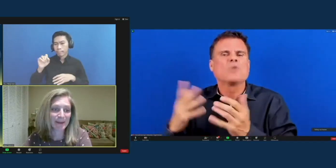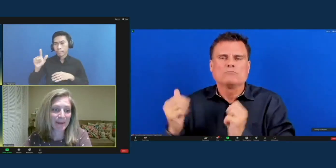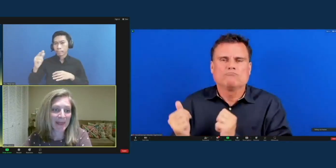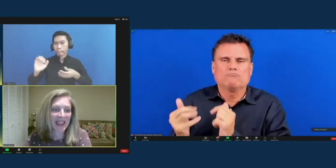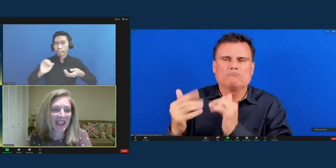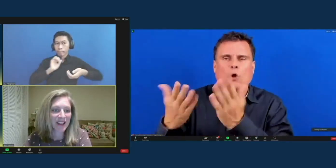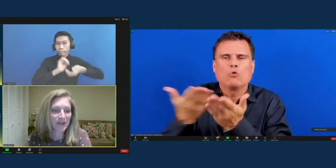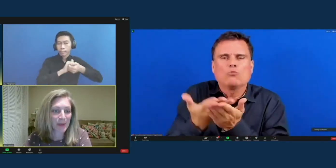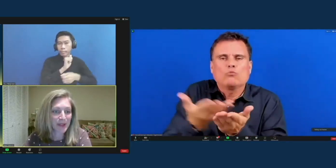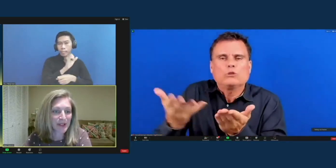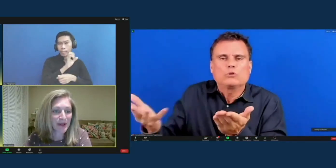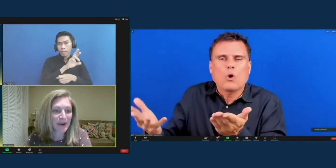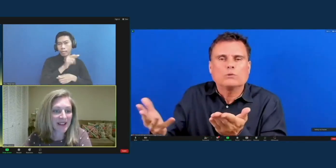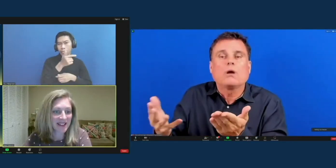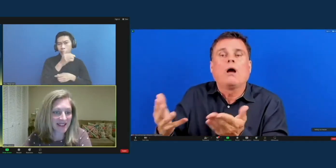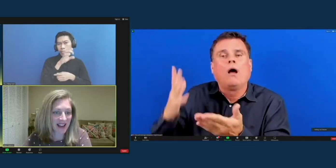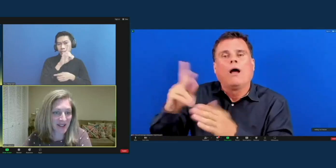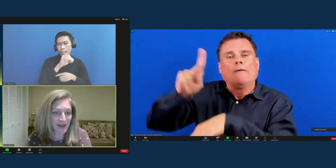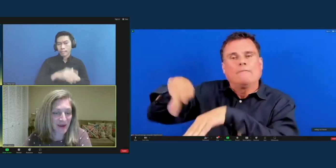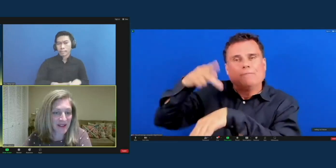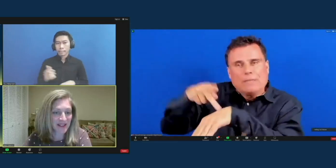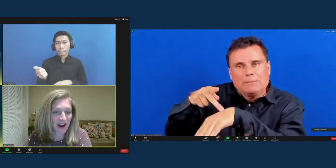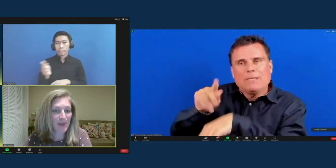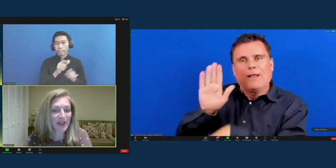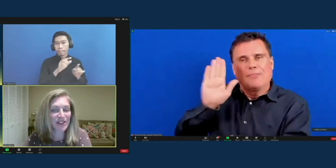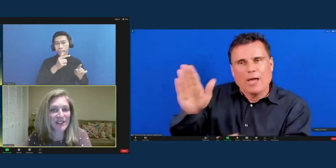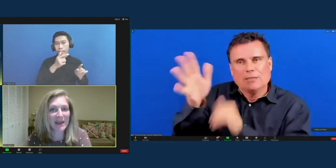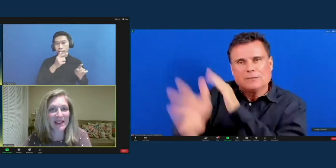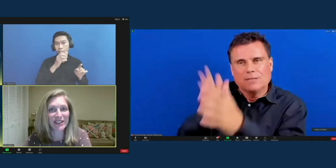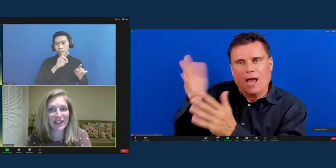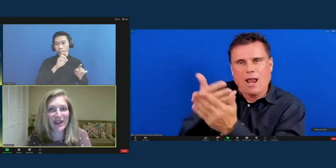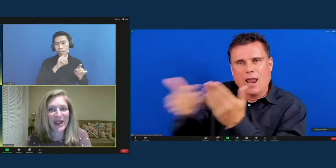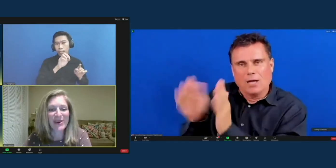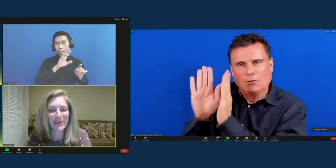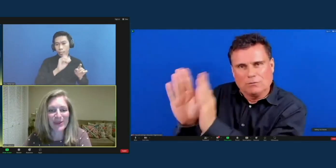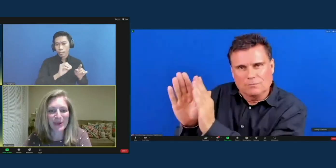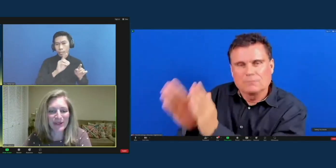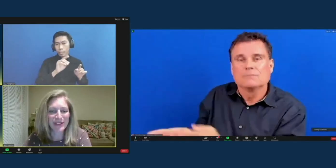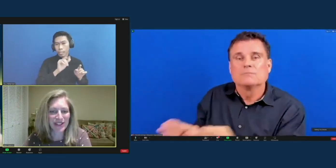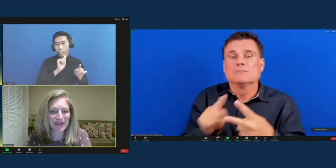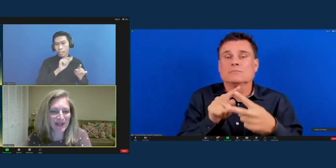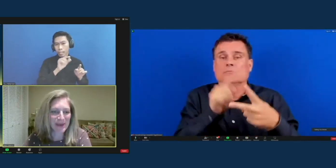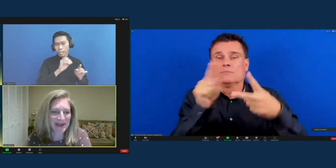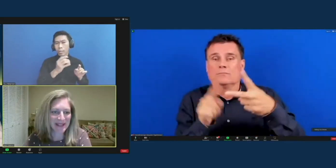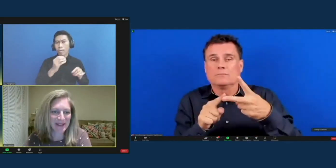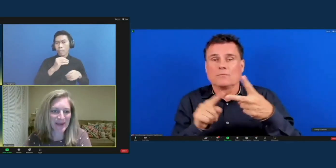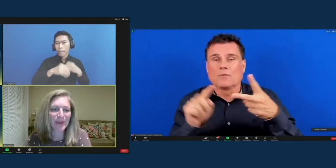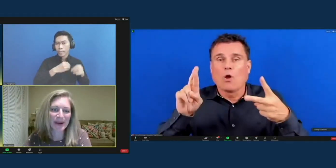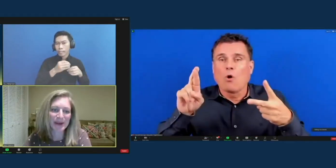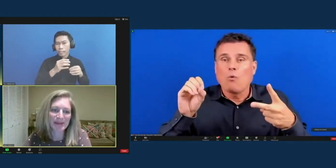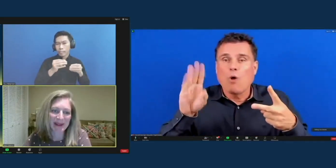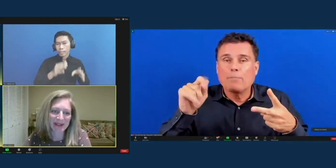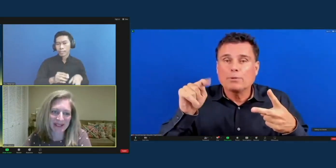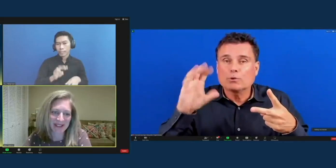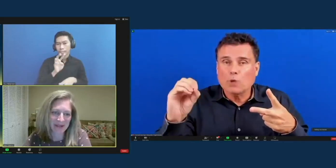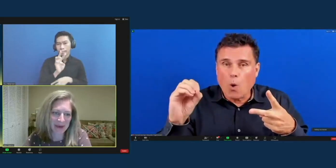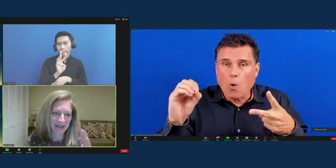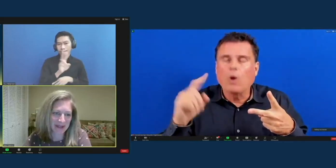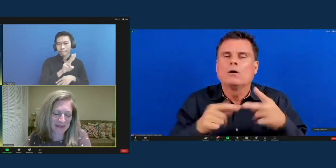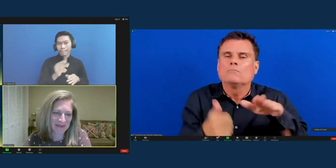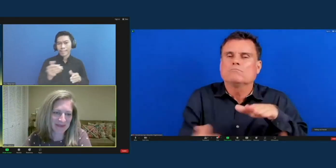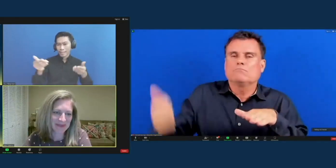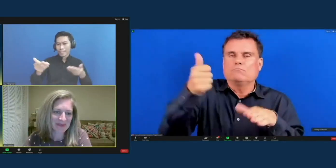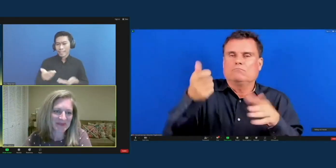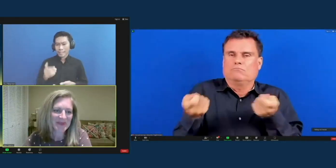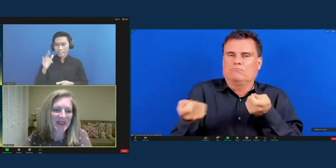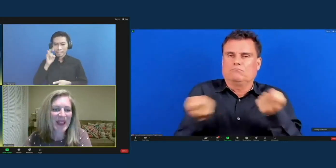GCD. And Roberto Dazo is an operations manager with World Vision Philippines. Welcome, Michael and